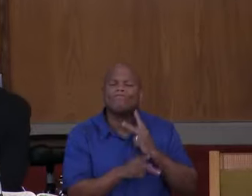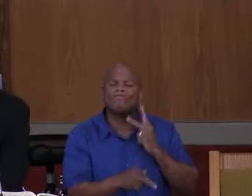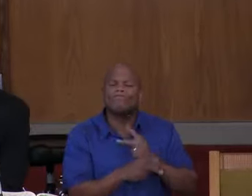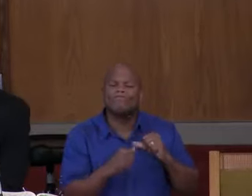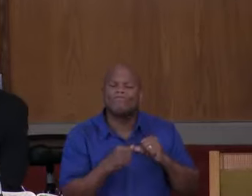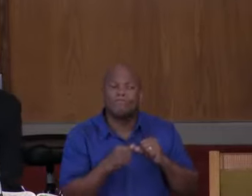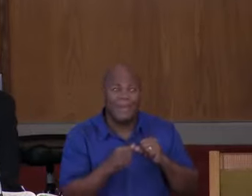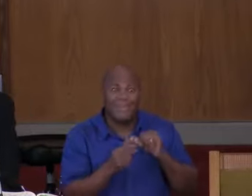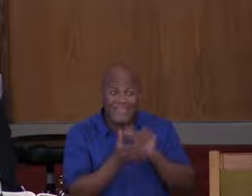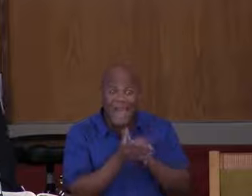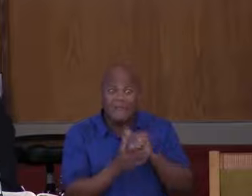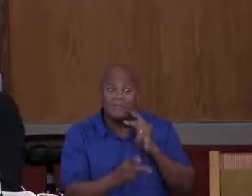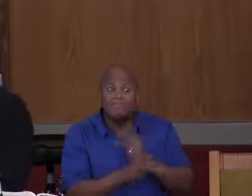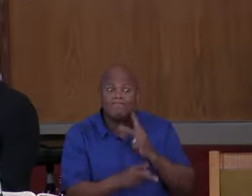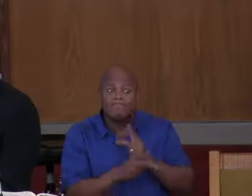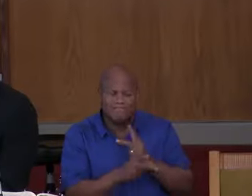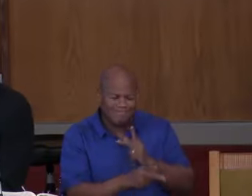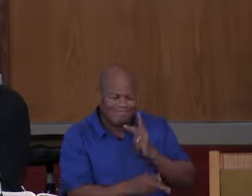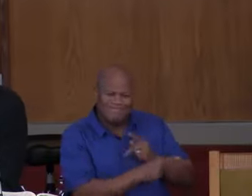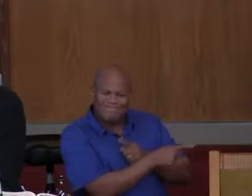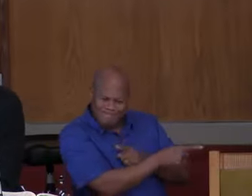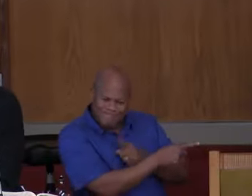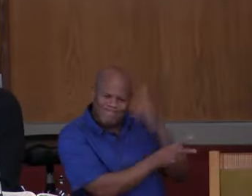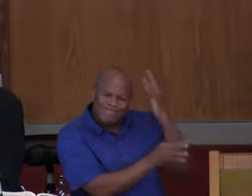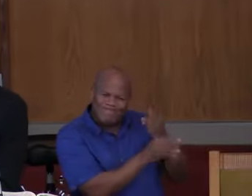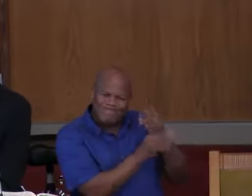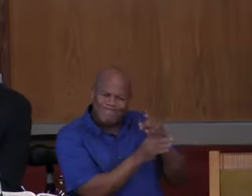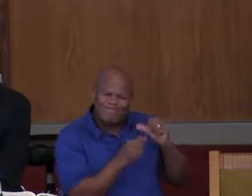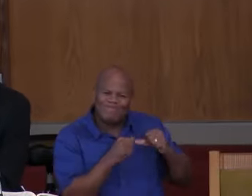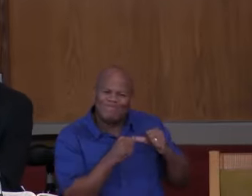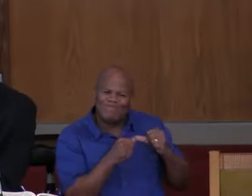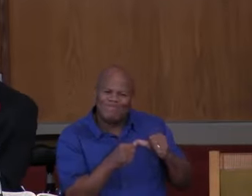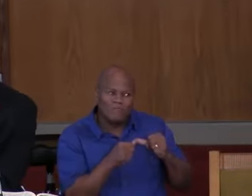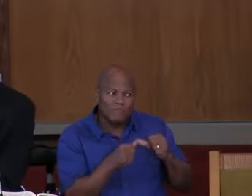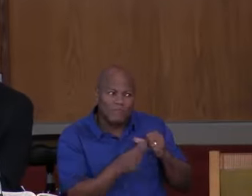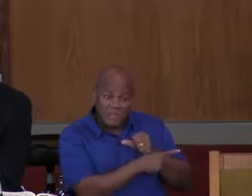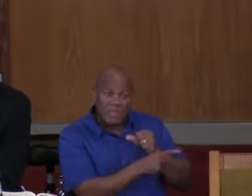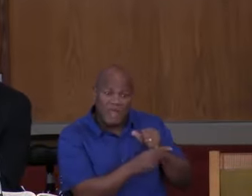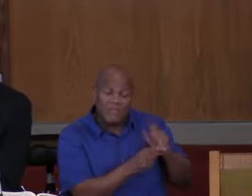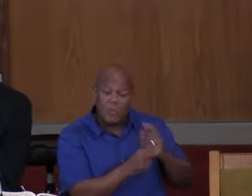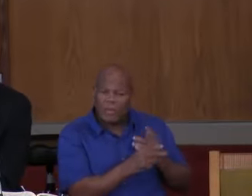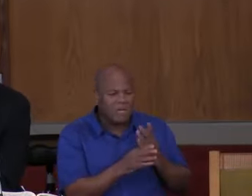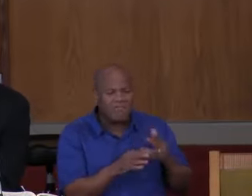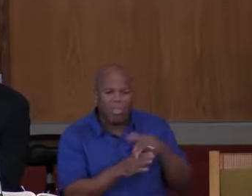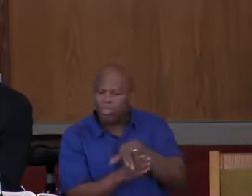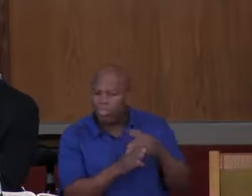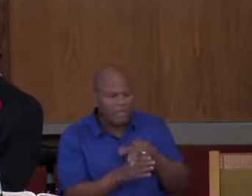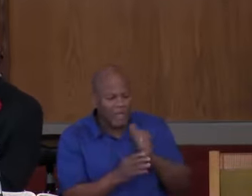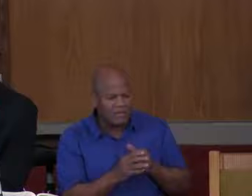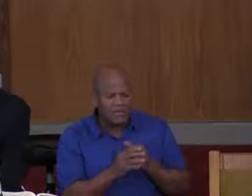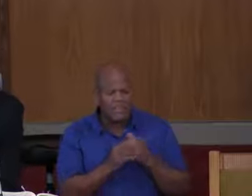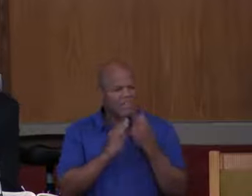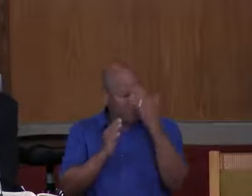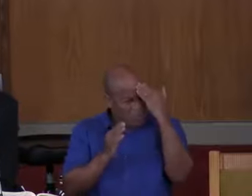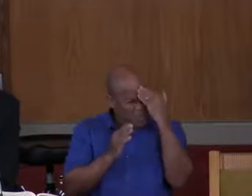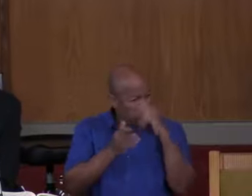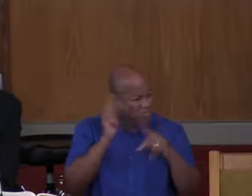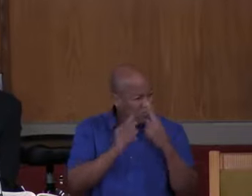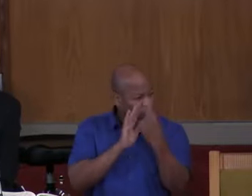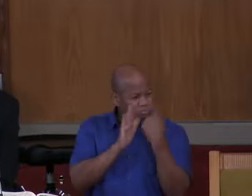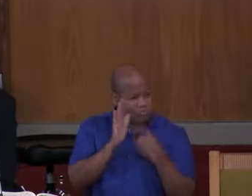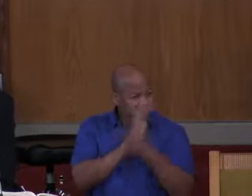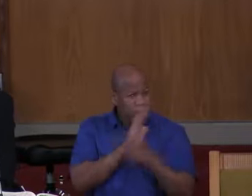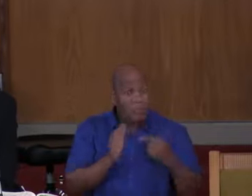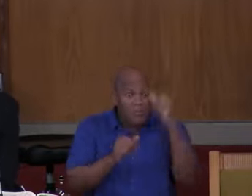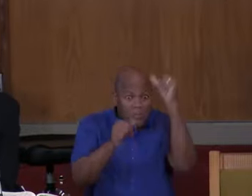kept him in faithfulness. He had to wait, but he never wavered. He waited under criticism. Remember, he was on the recon